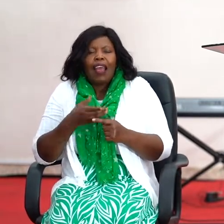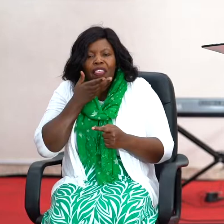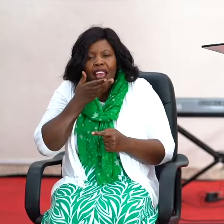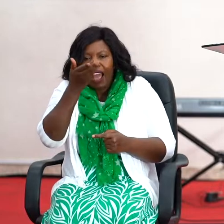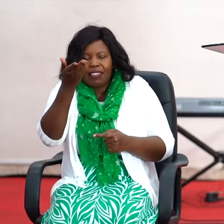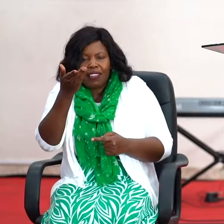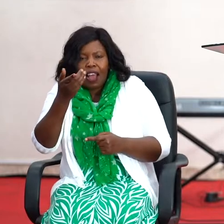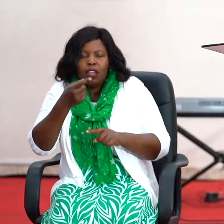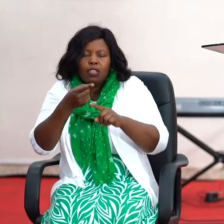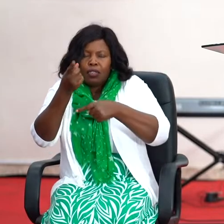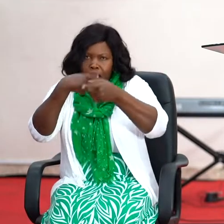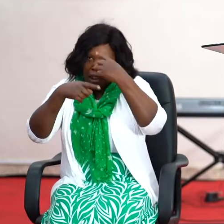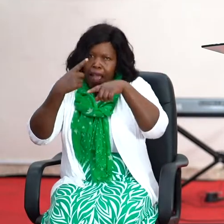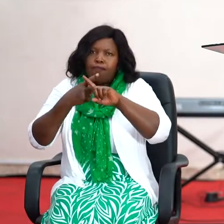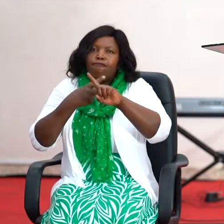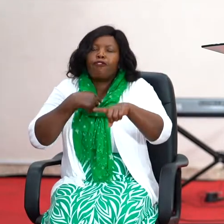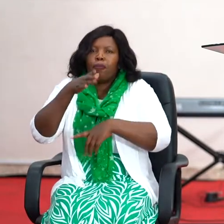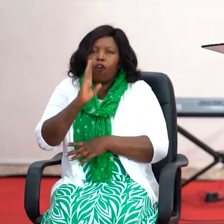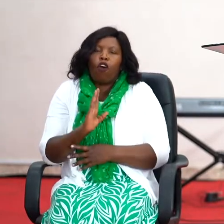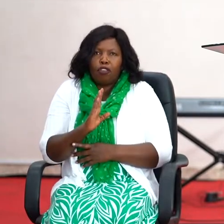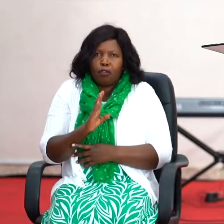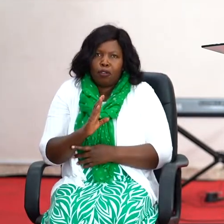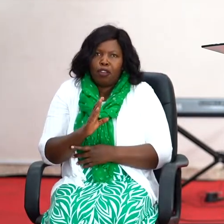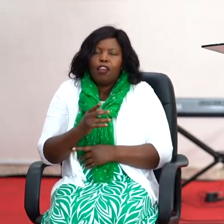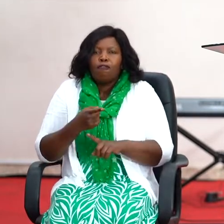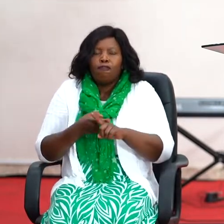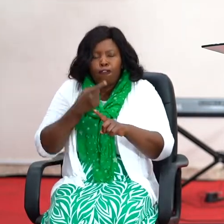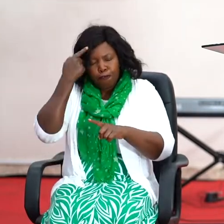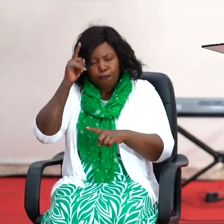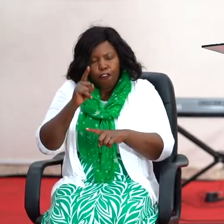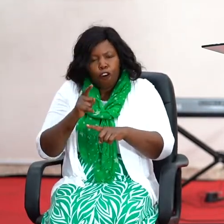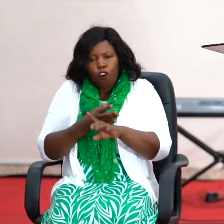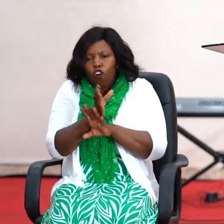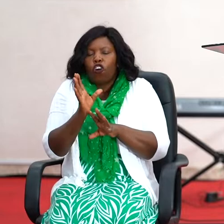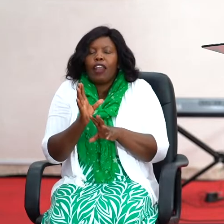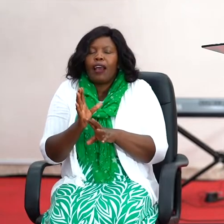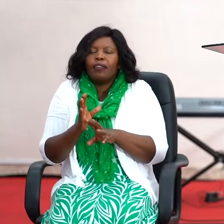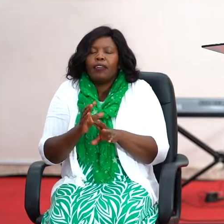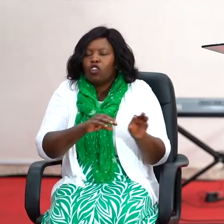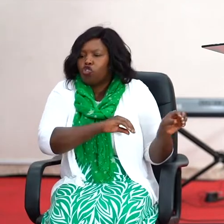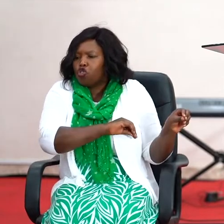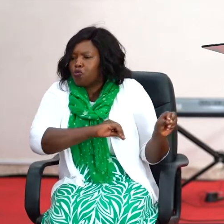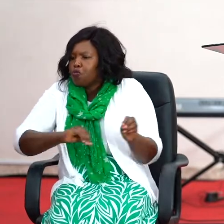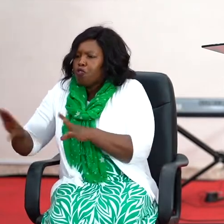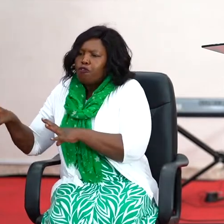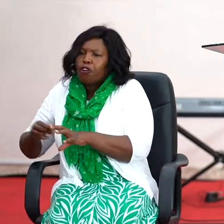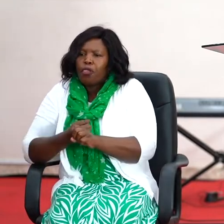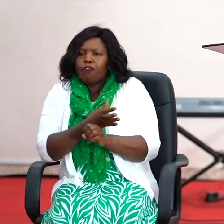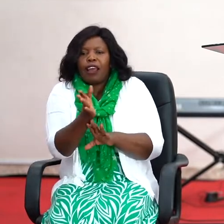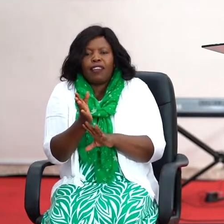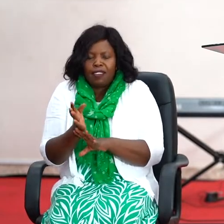will come from God. The answer for coronavirus, the driving away for